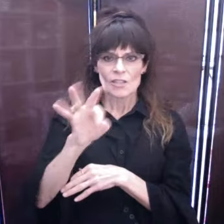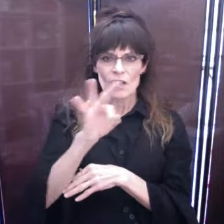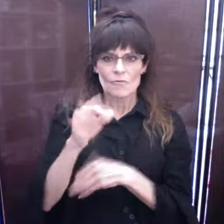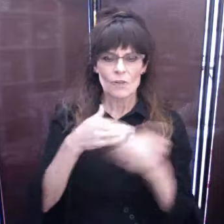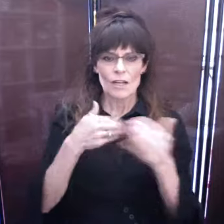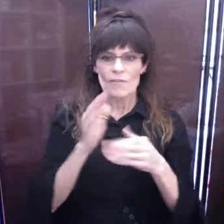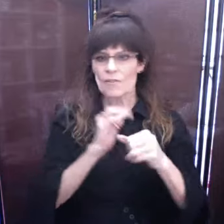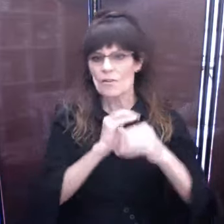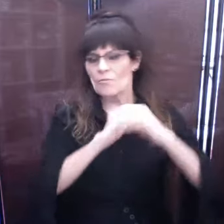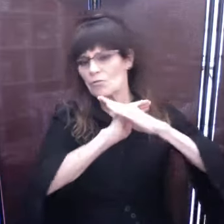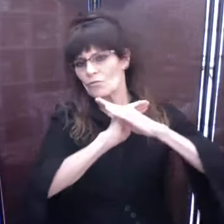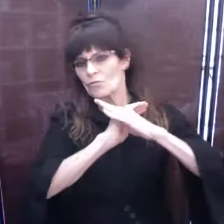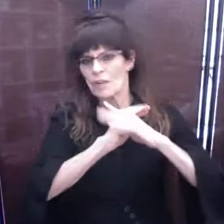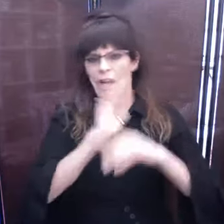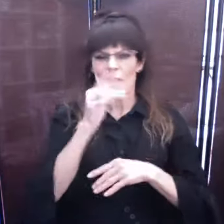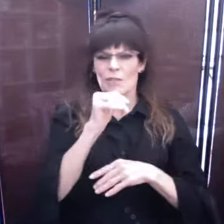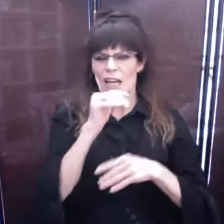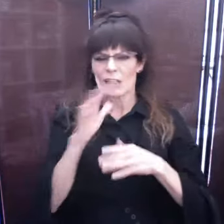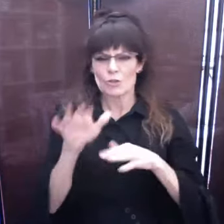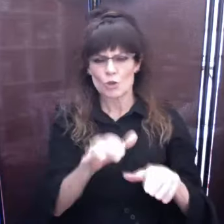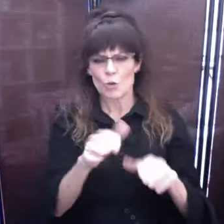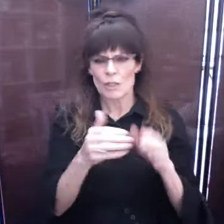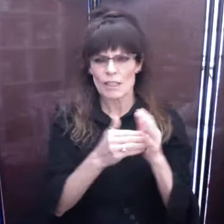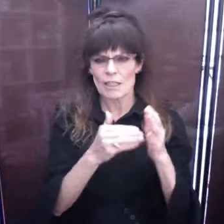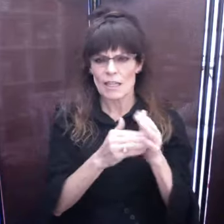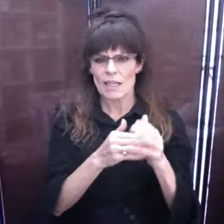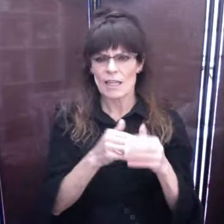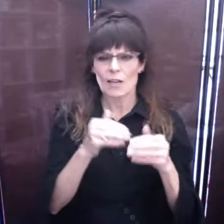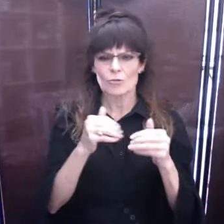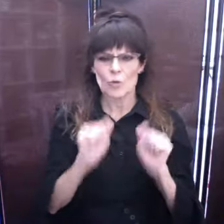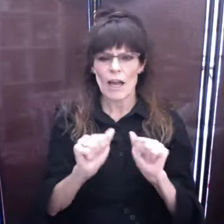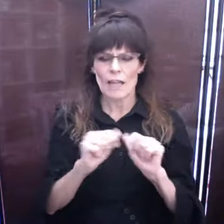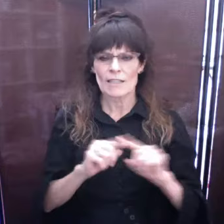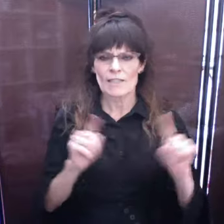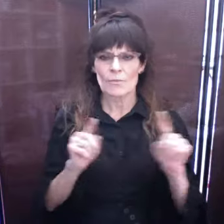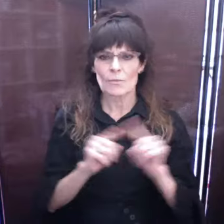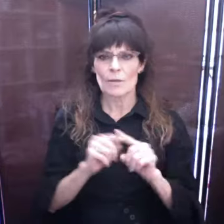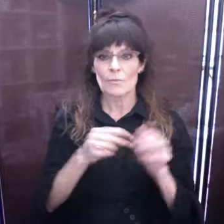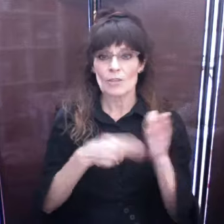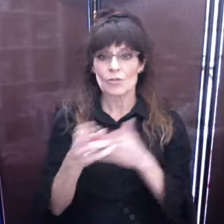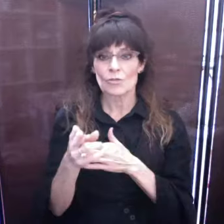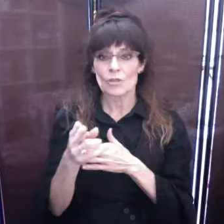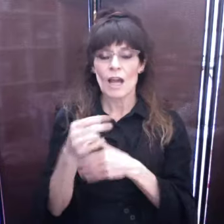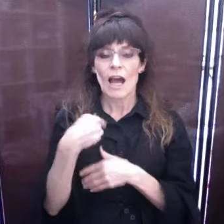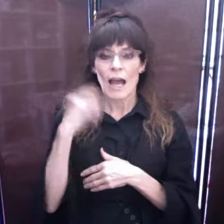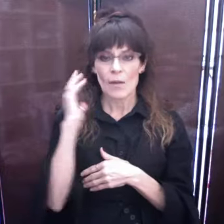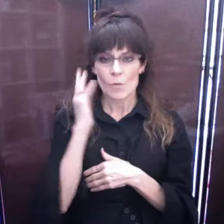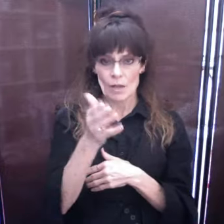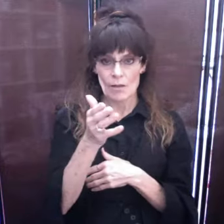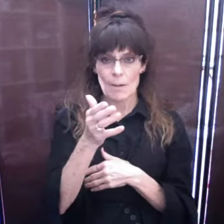in your life and say, oh, I'm never doing that again. I'm committed to doing something different. But my truth is yeah, you will. You'll be, in fact, you'll be doing